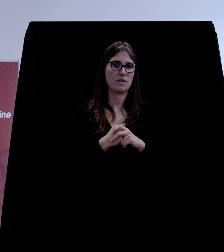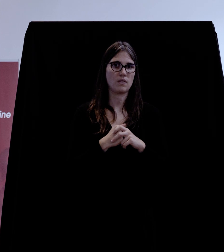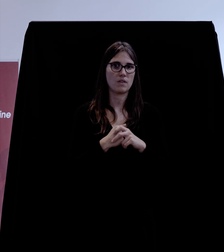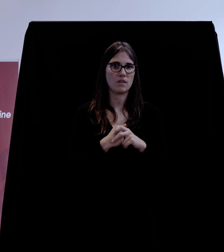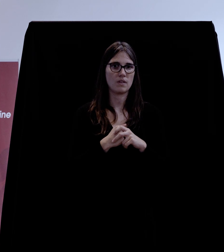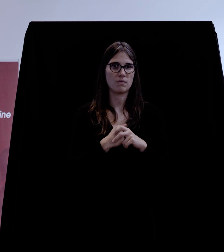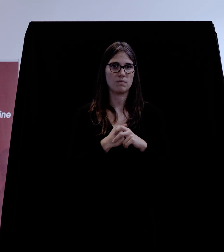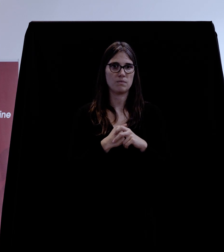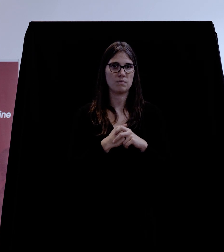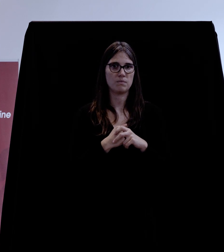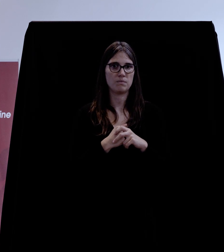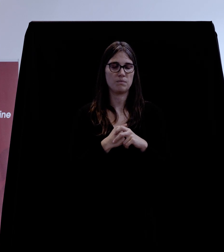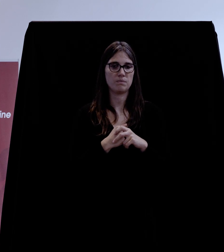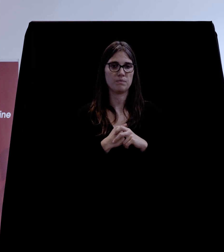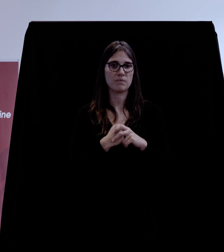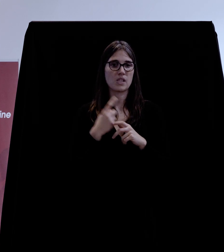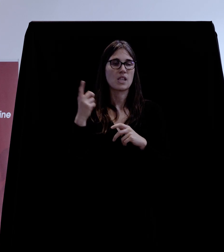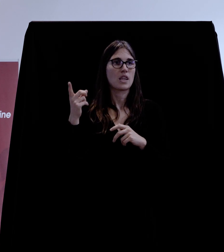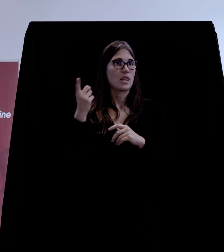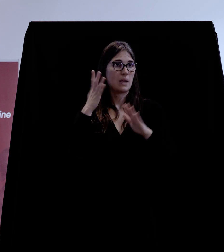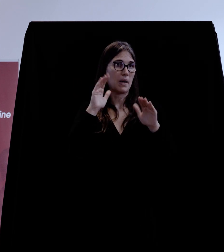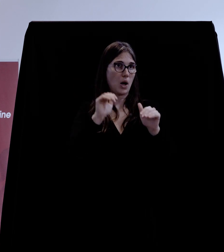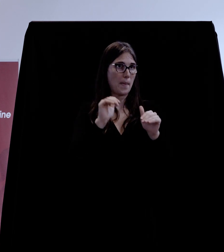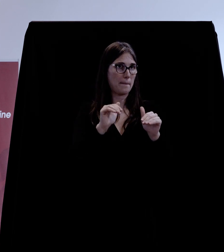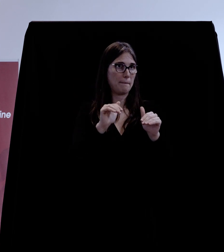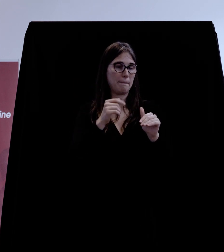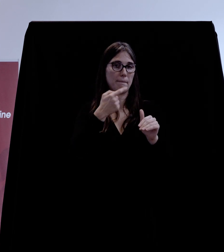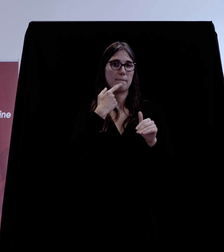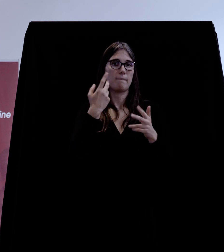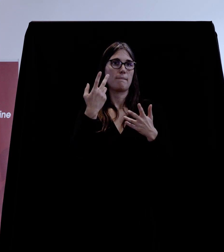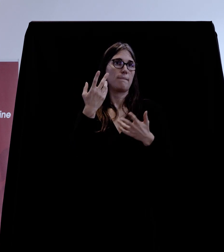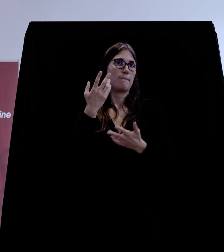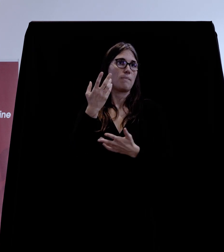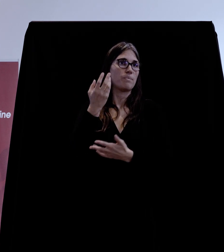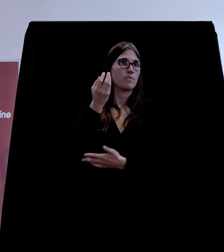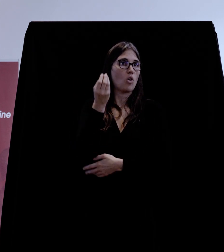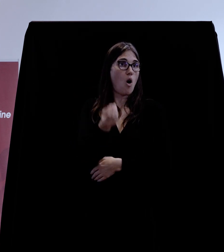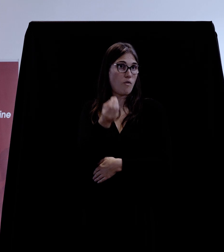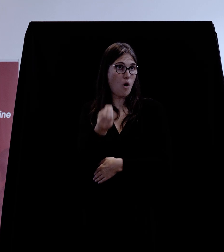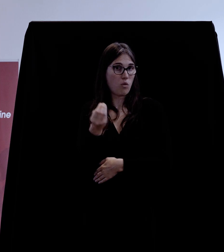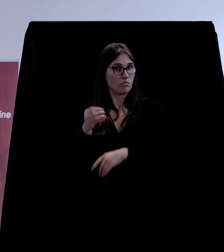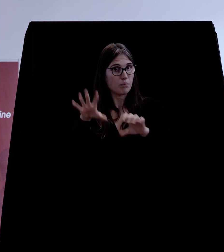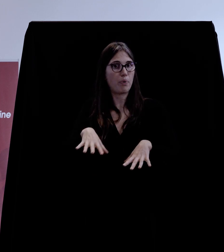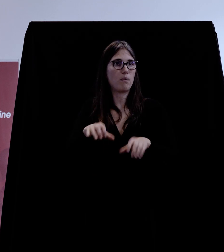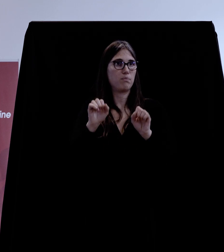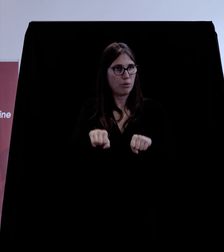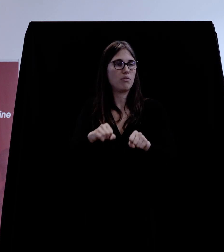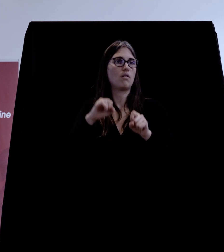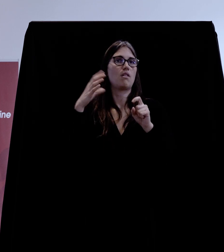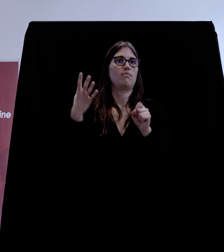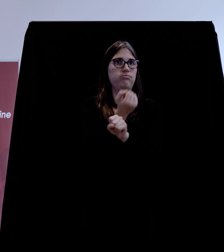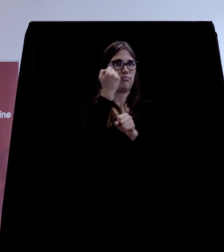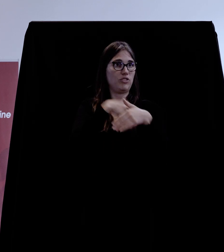which I think is really important for teachers to say, to look at, if they ever look at this and say, oh, so this kid should be able to succeed in school,